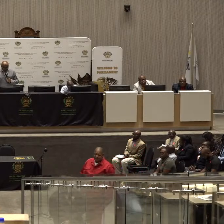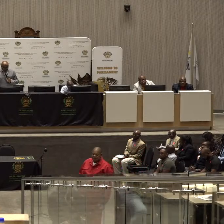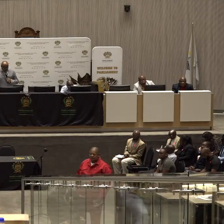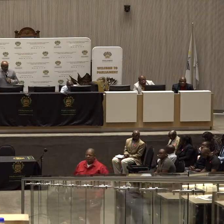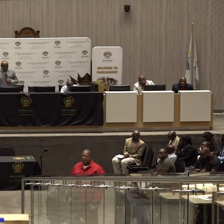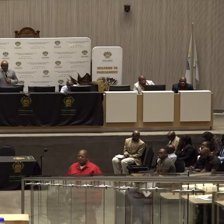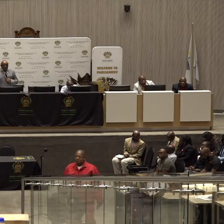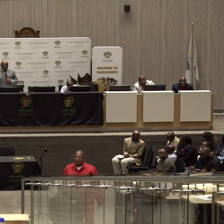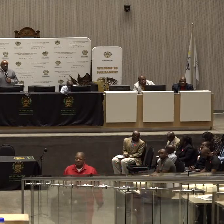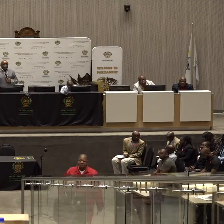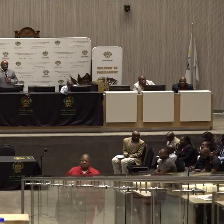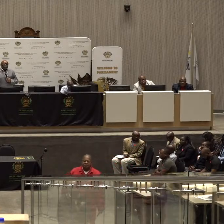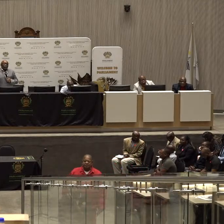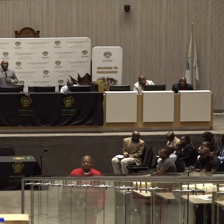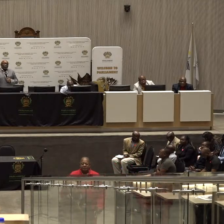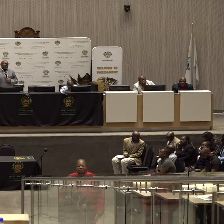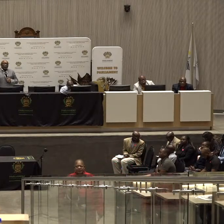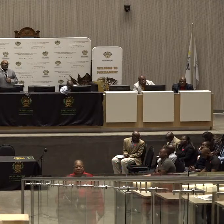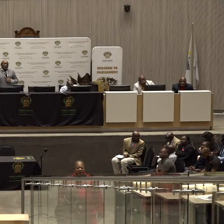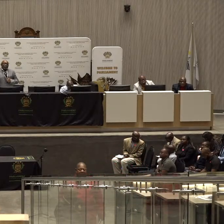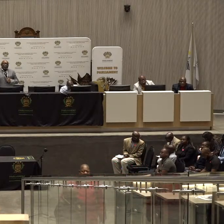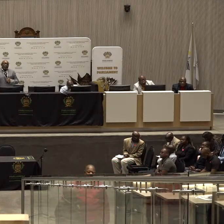email address